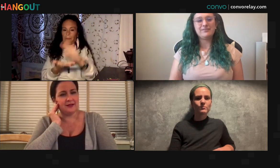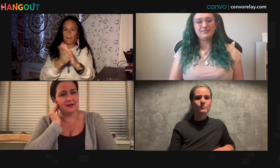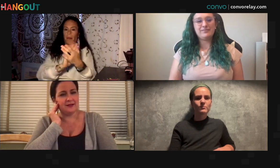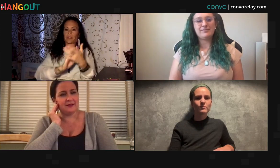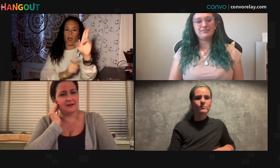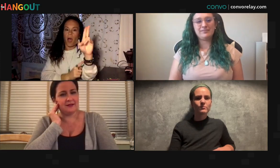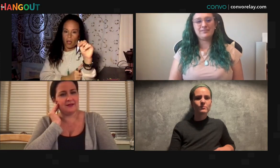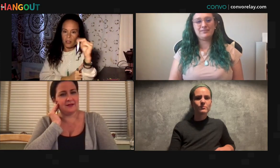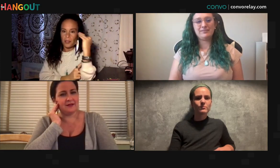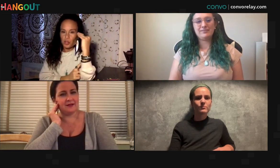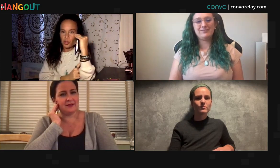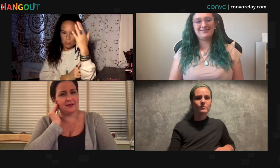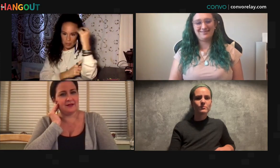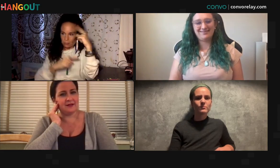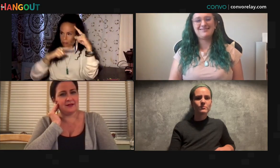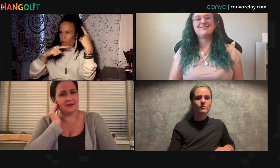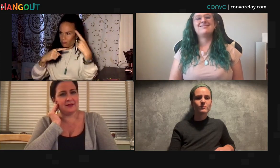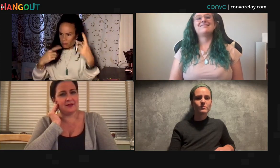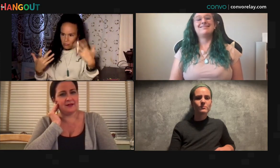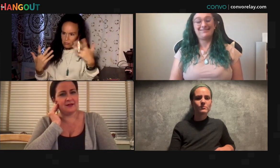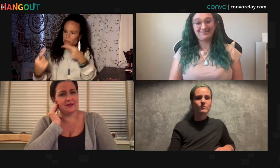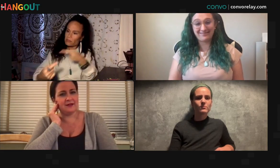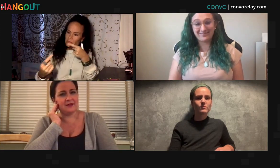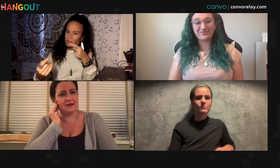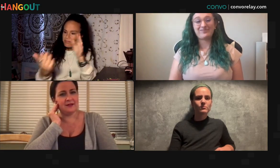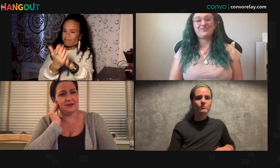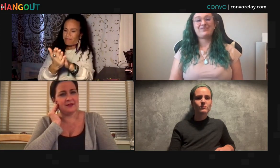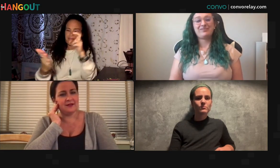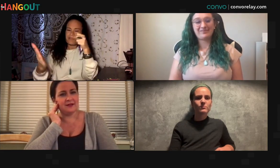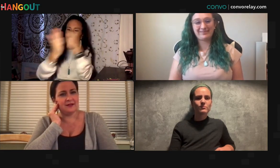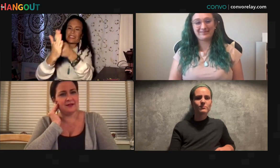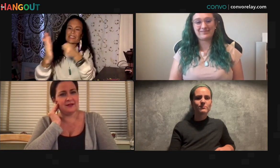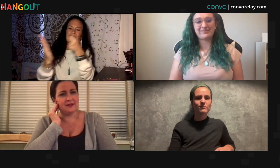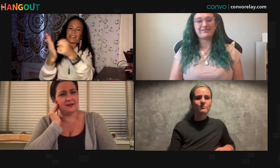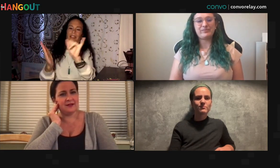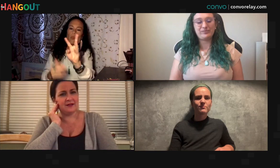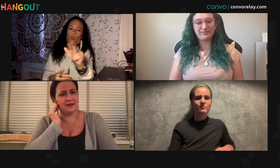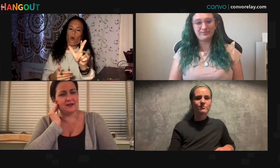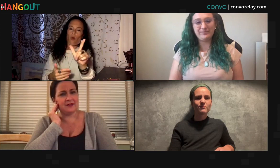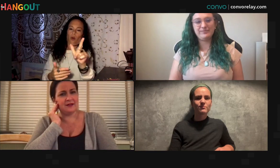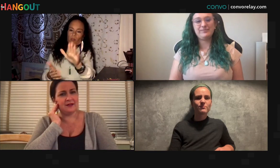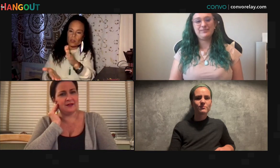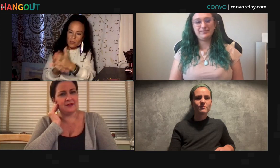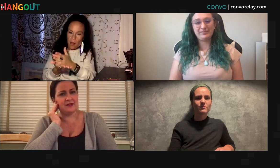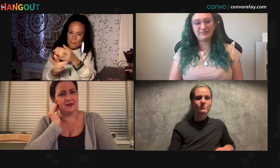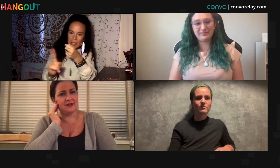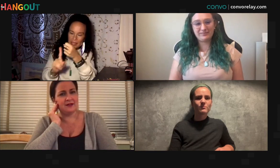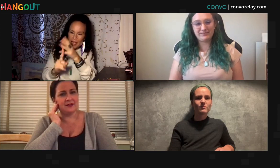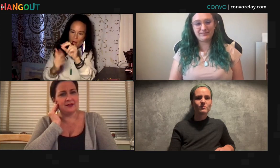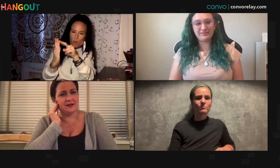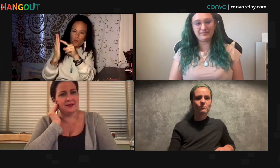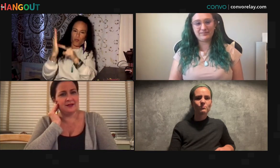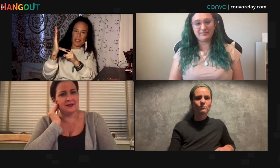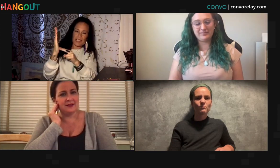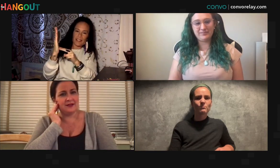it's interesting. Your consciousness becomes unconscious and you seem to hit those same